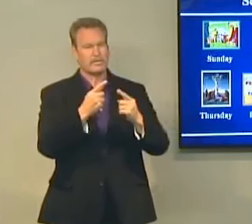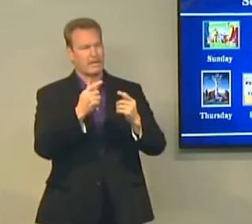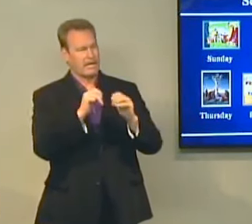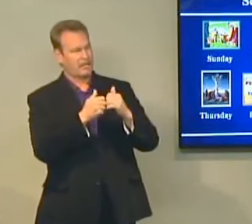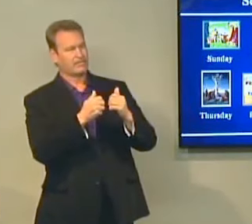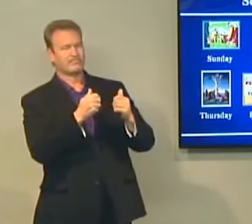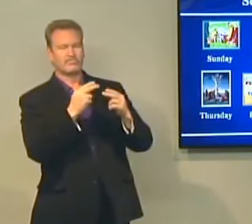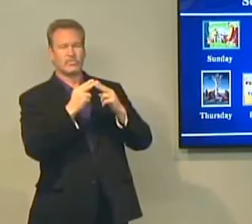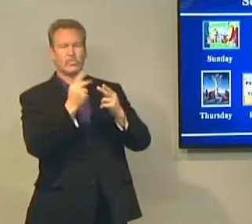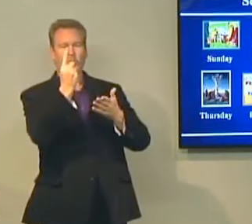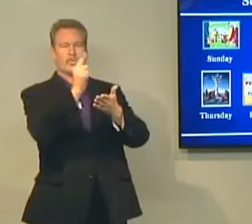about Jesus' appearances.